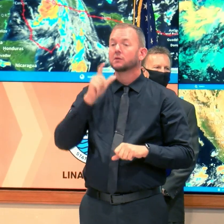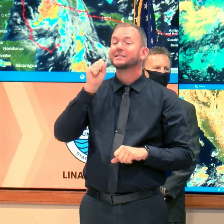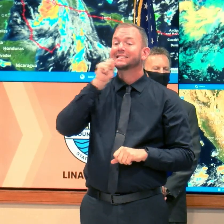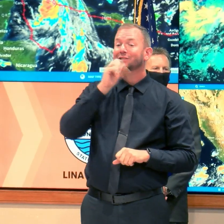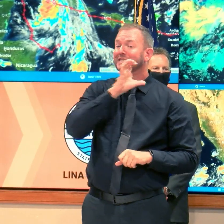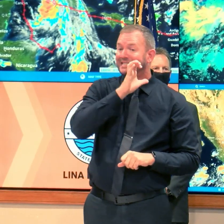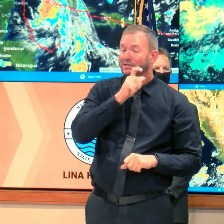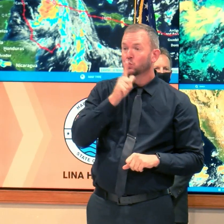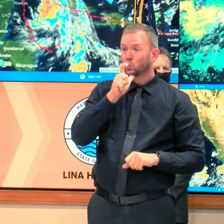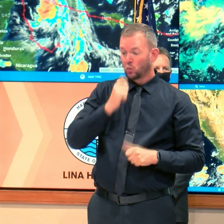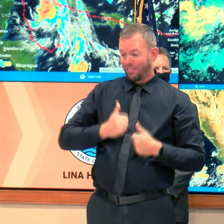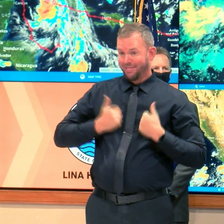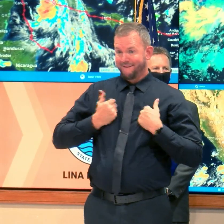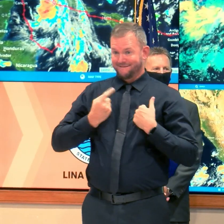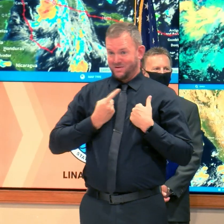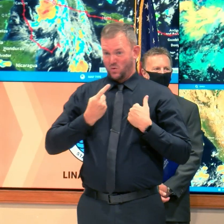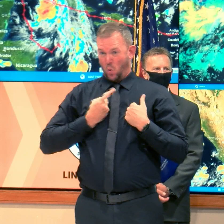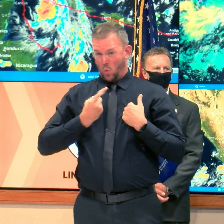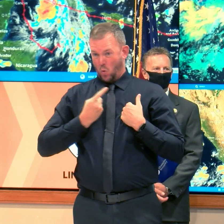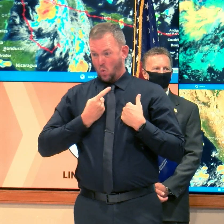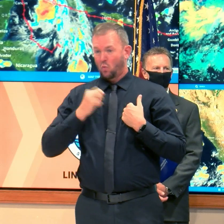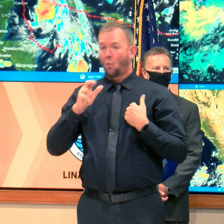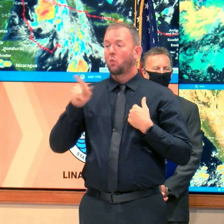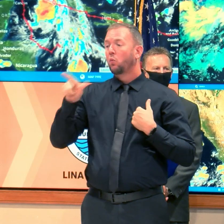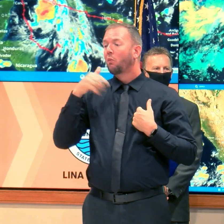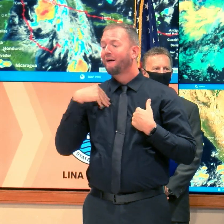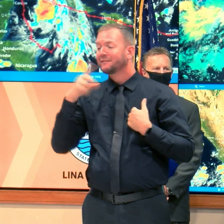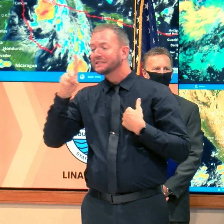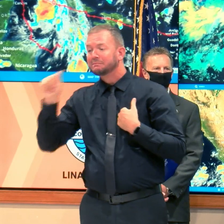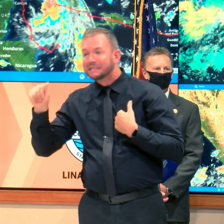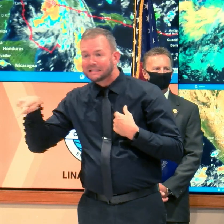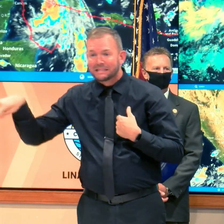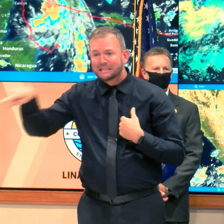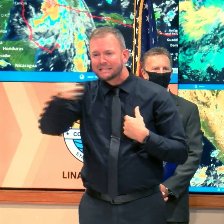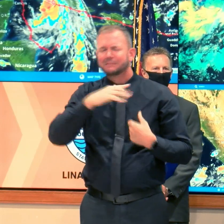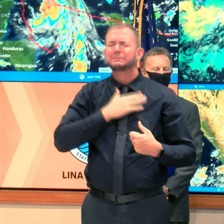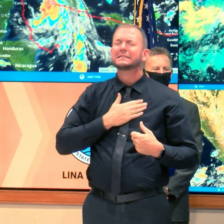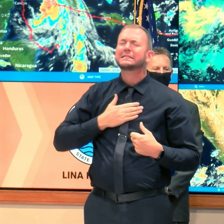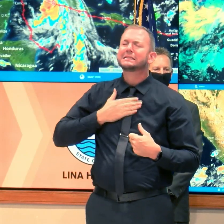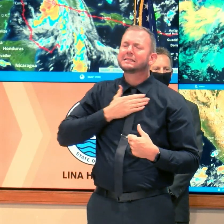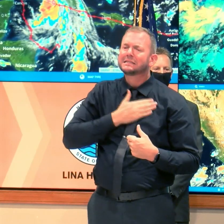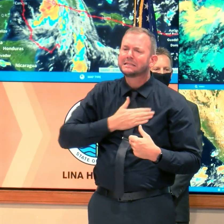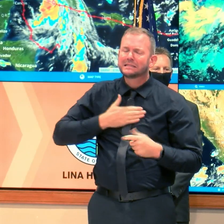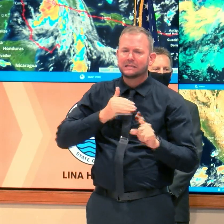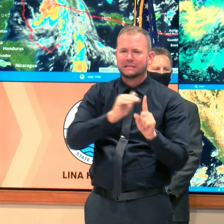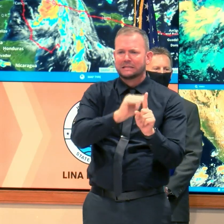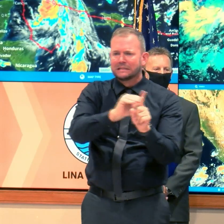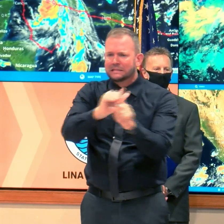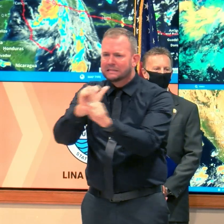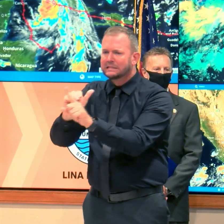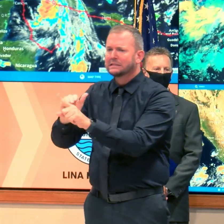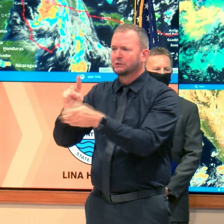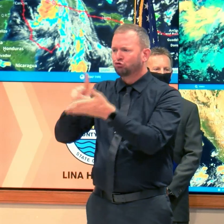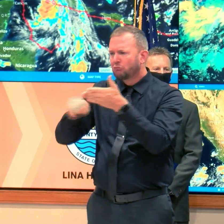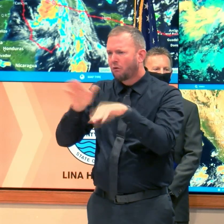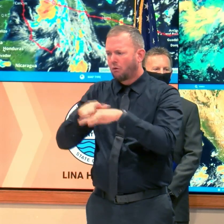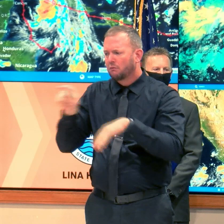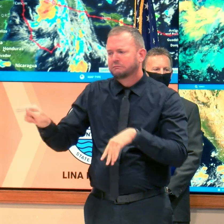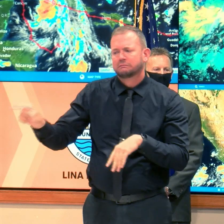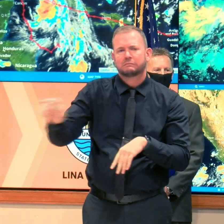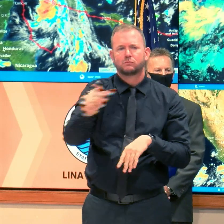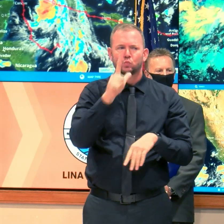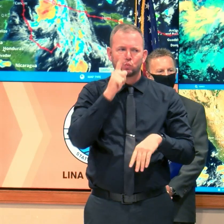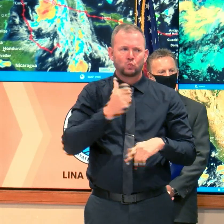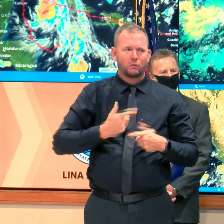in our disability community. Please check on them. And then I would encourage, for example, seniors and those